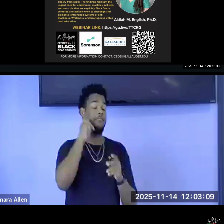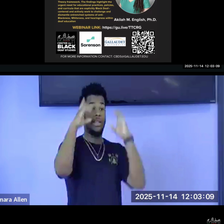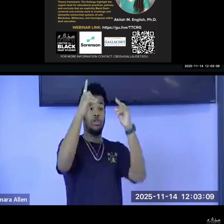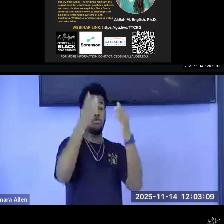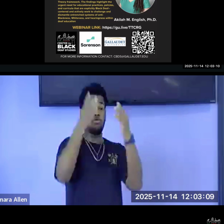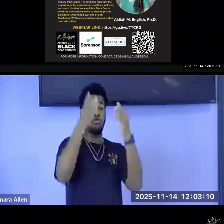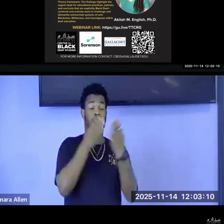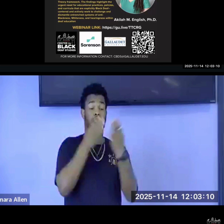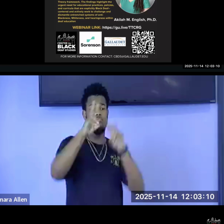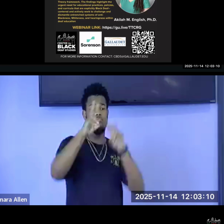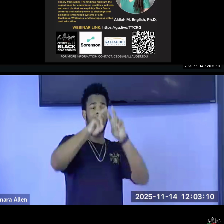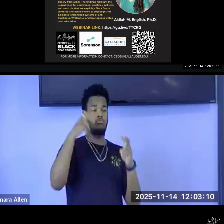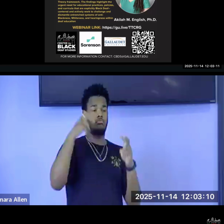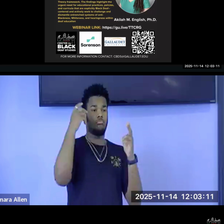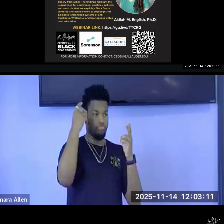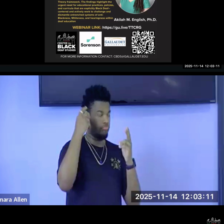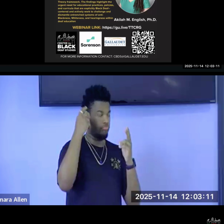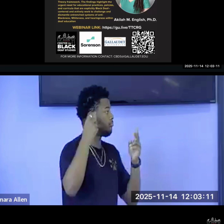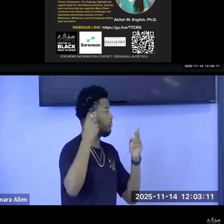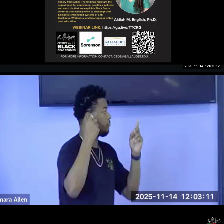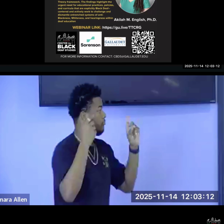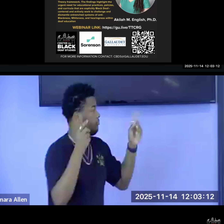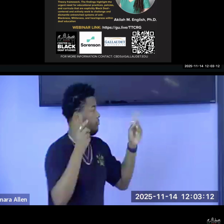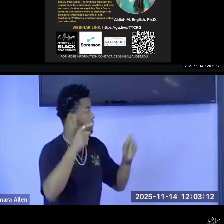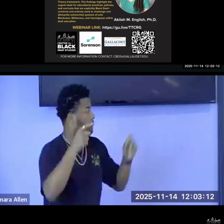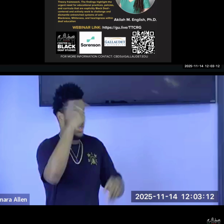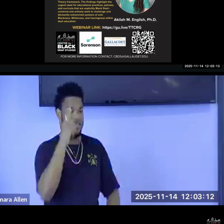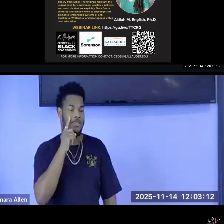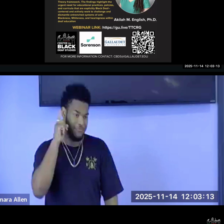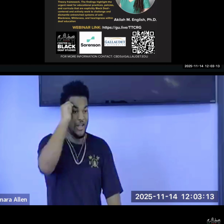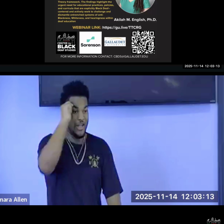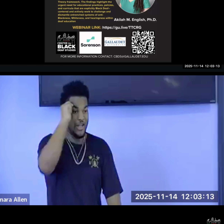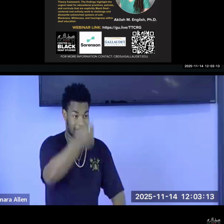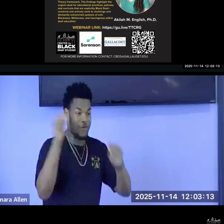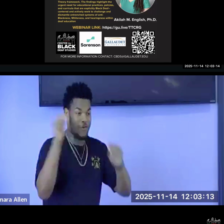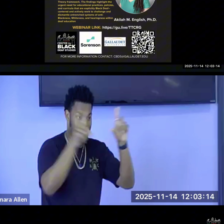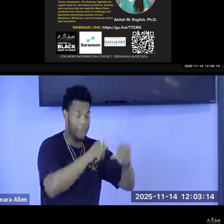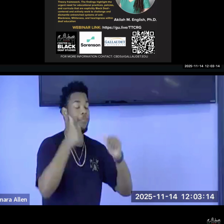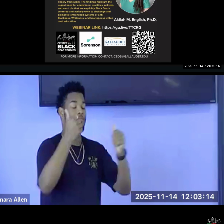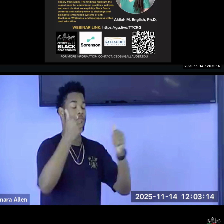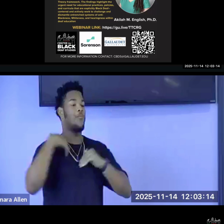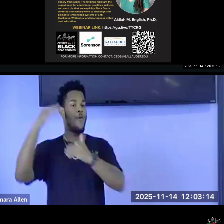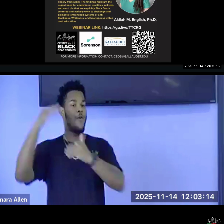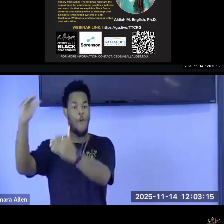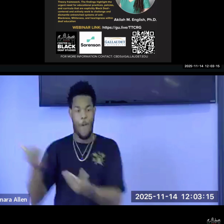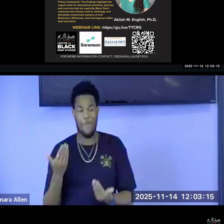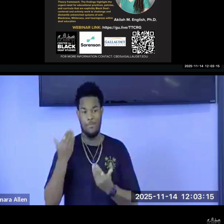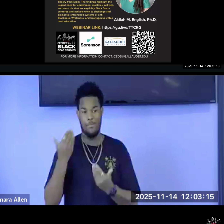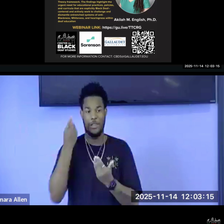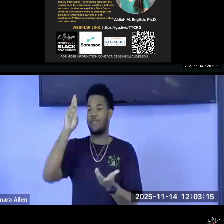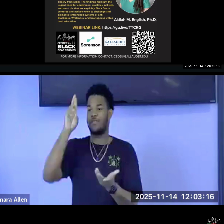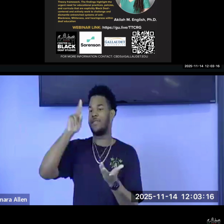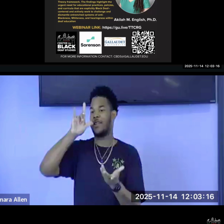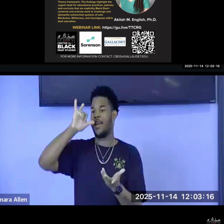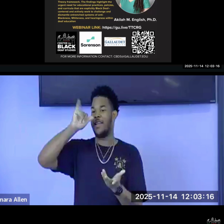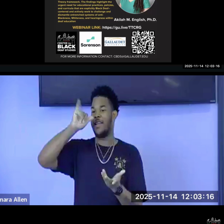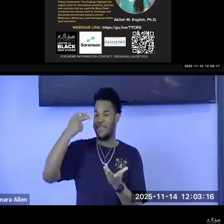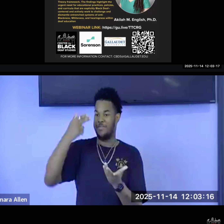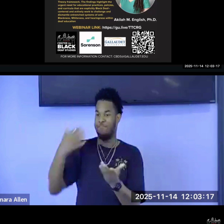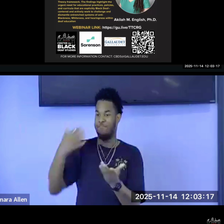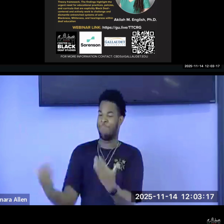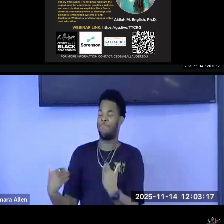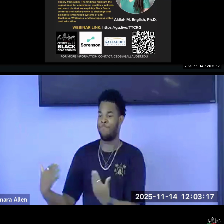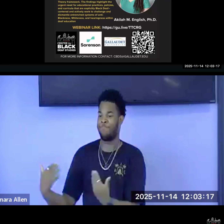research on disrupting the anti-Blackness in K-12 deaf education through a critical Black deaf